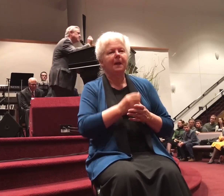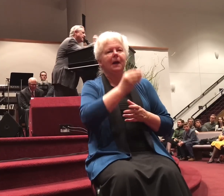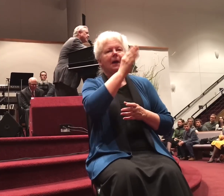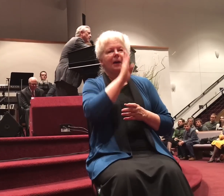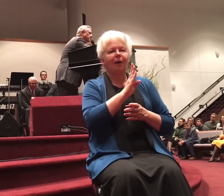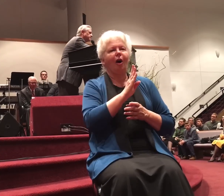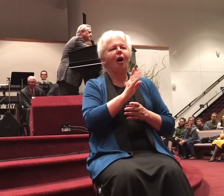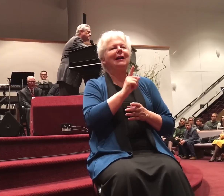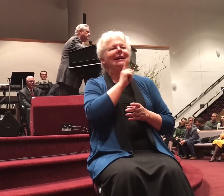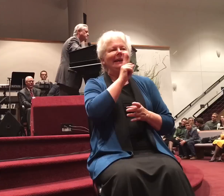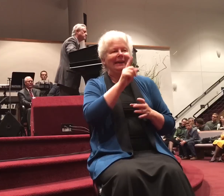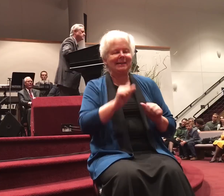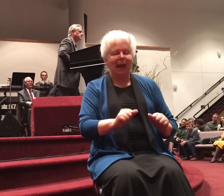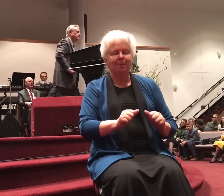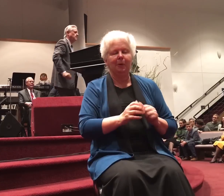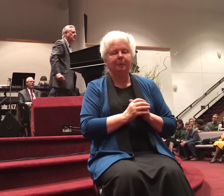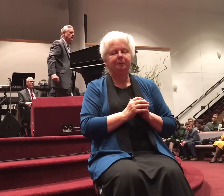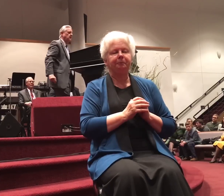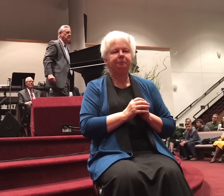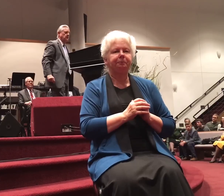God is able.